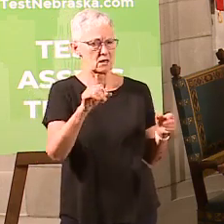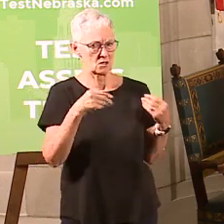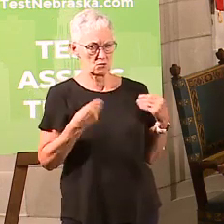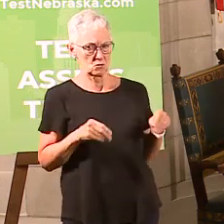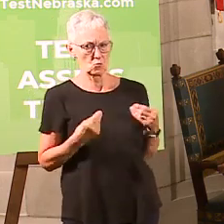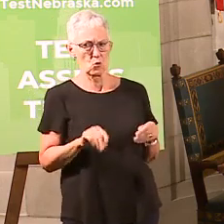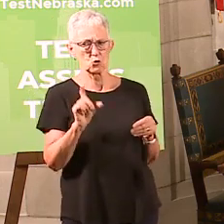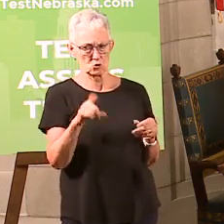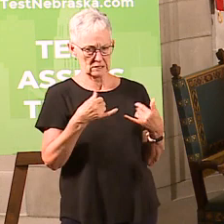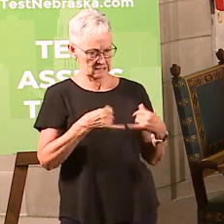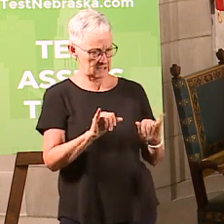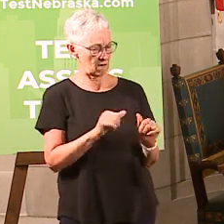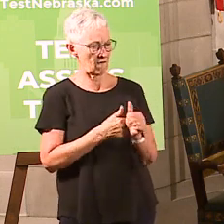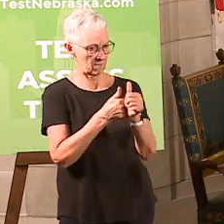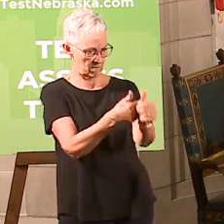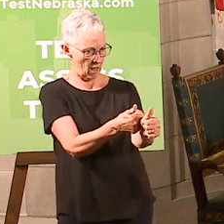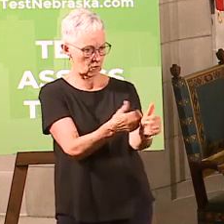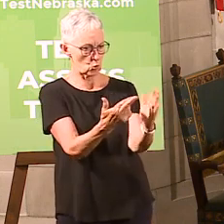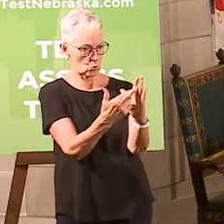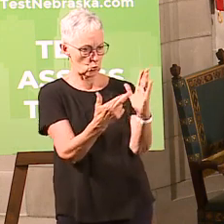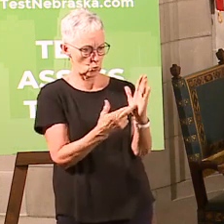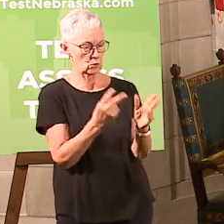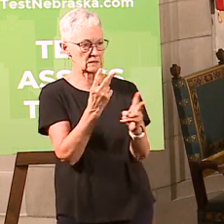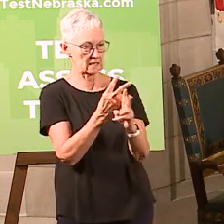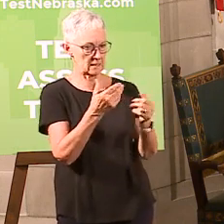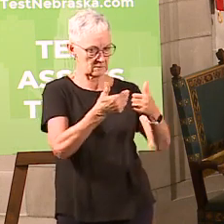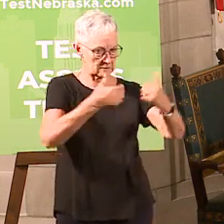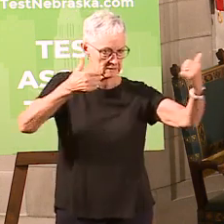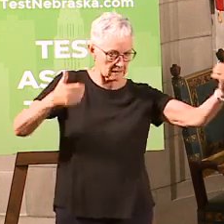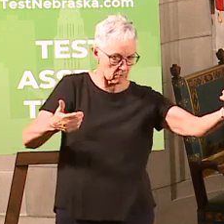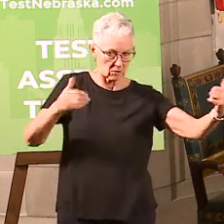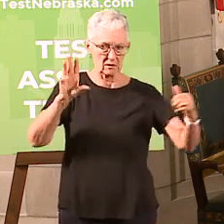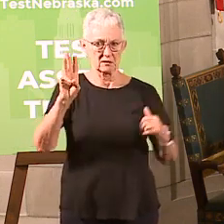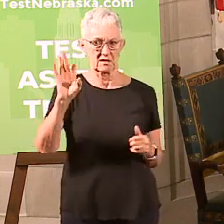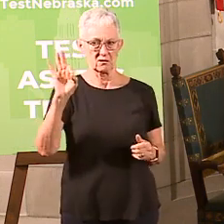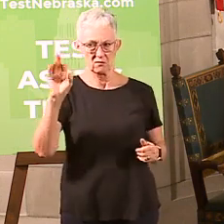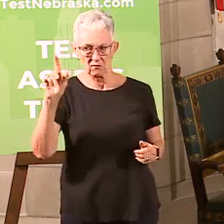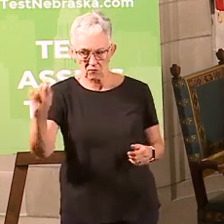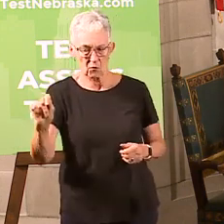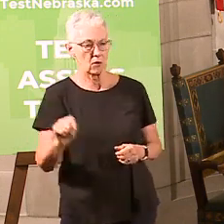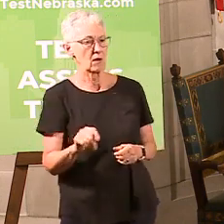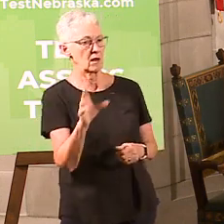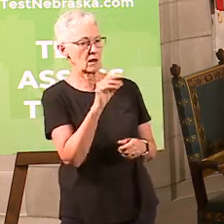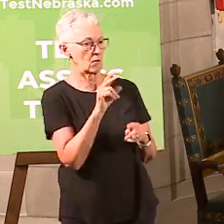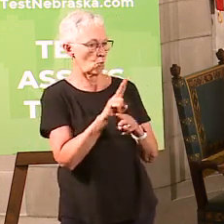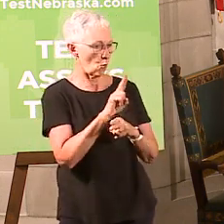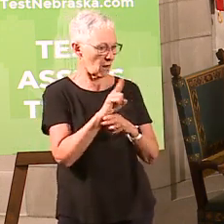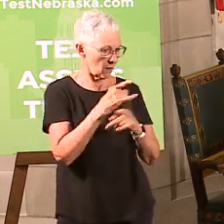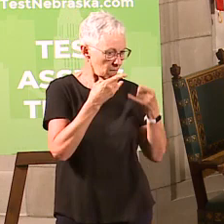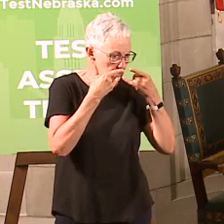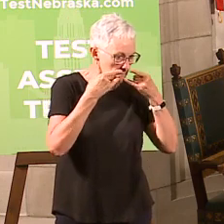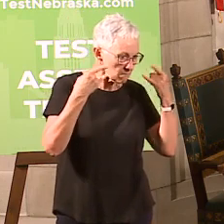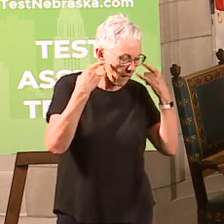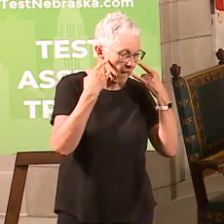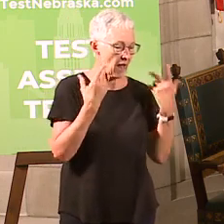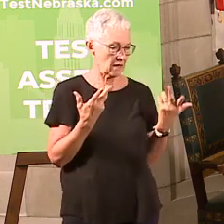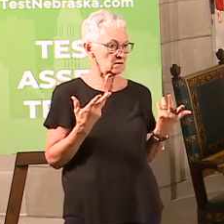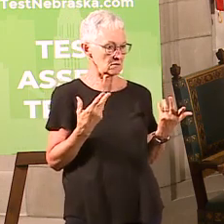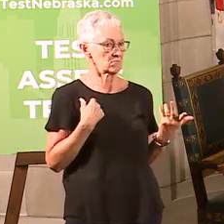make sure that you're limiting the spread, and that's how we can continue to make sure we can loosen those restrictions.